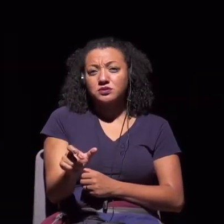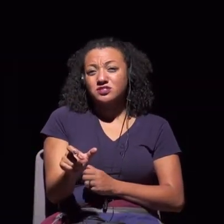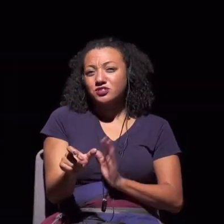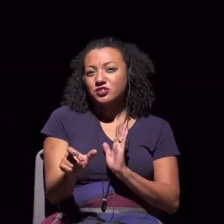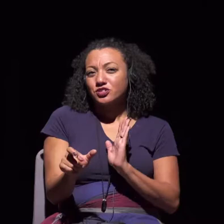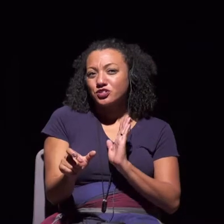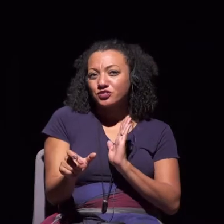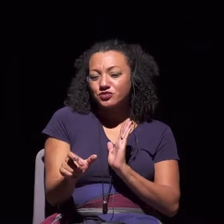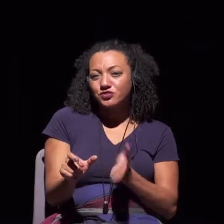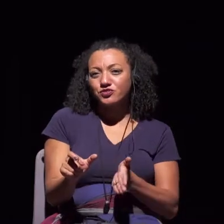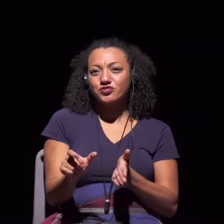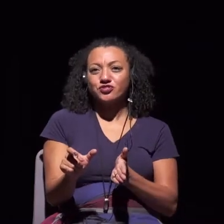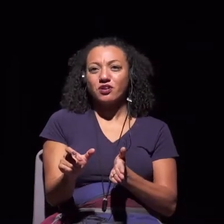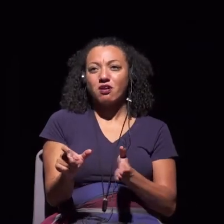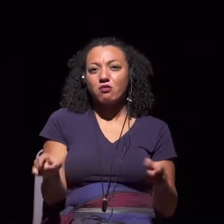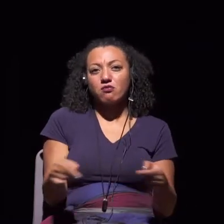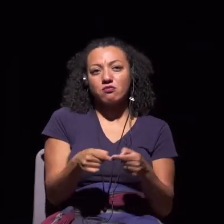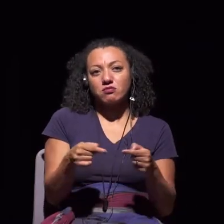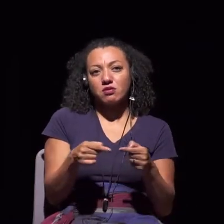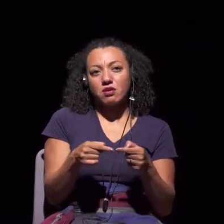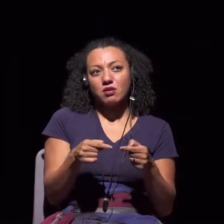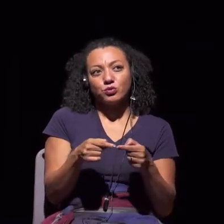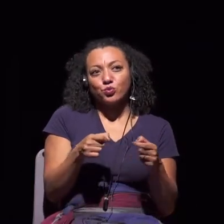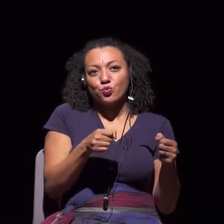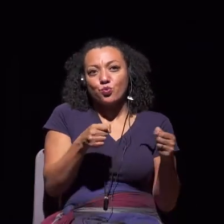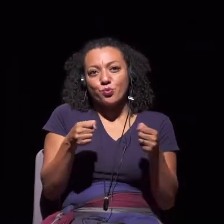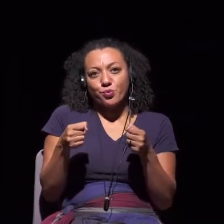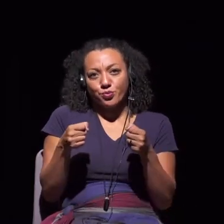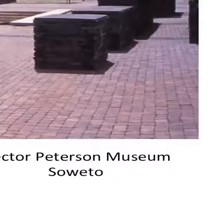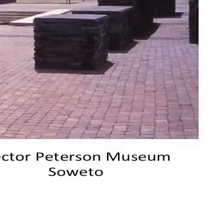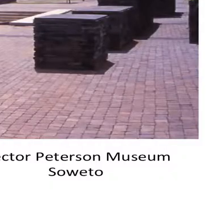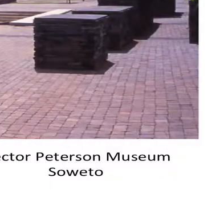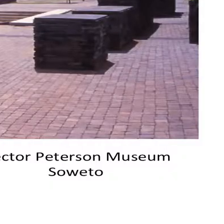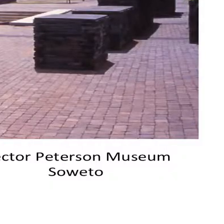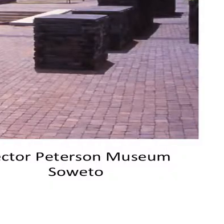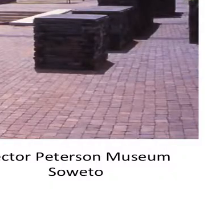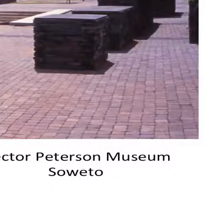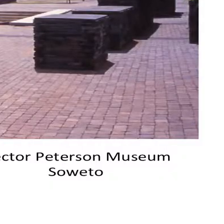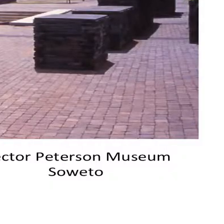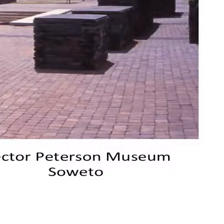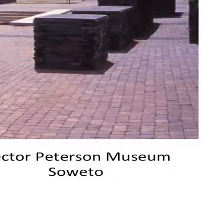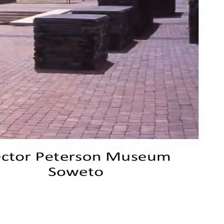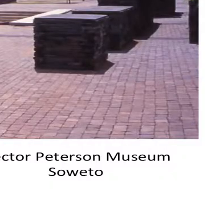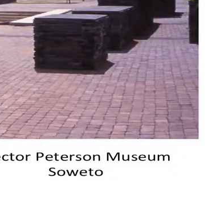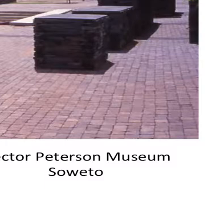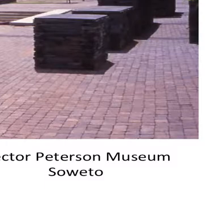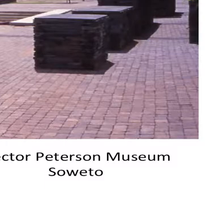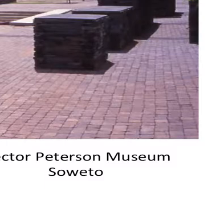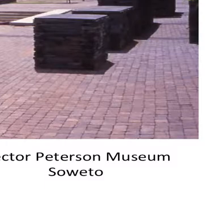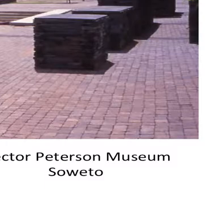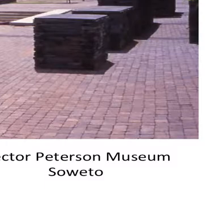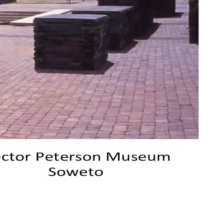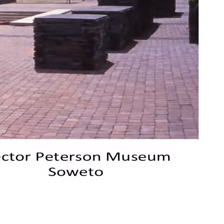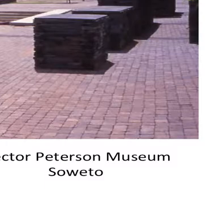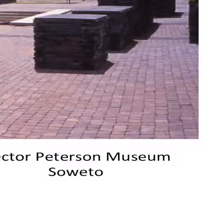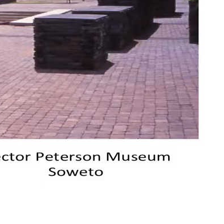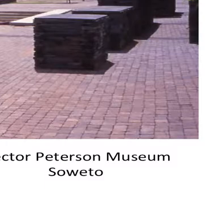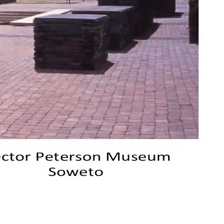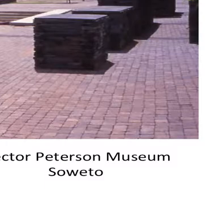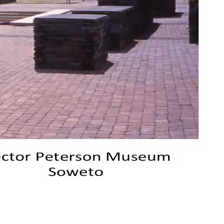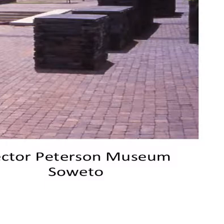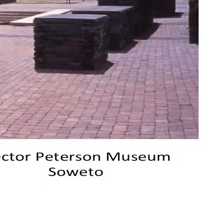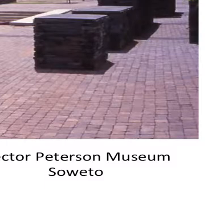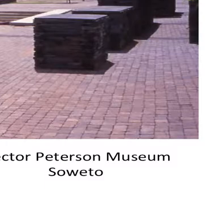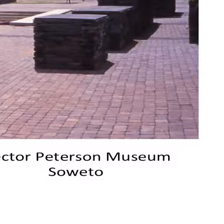structures, people, decision makers, especially in government, to actually realize that the need and the importance of what needs to happen in the